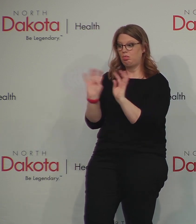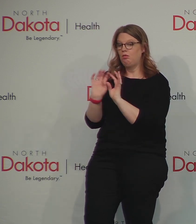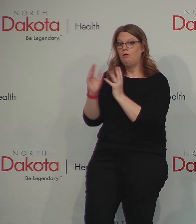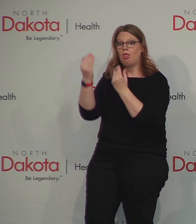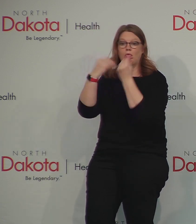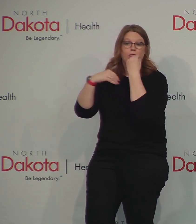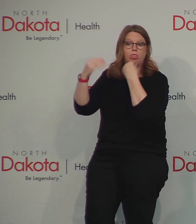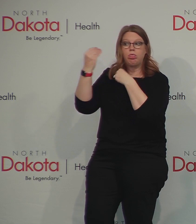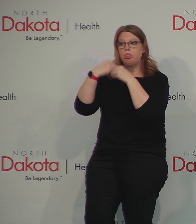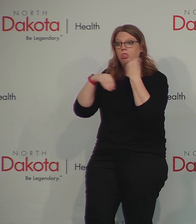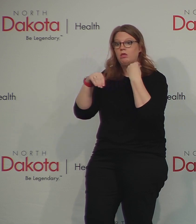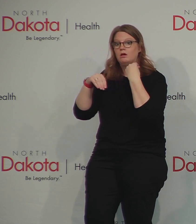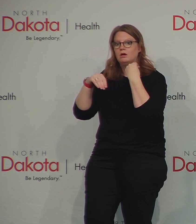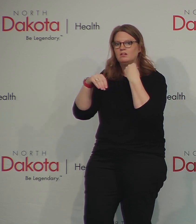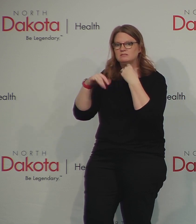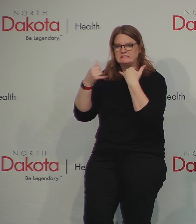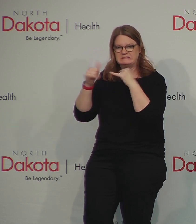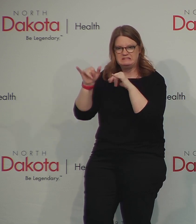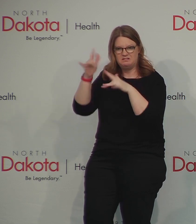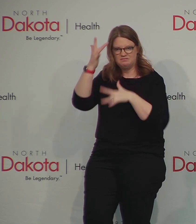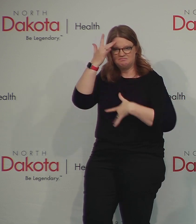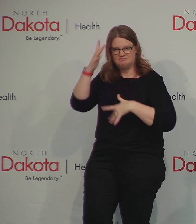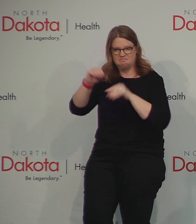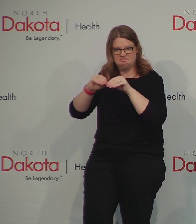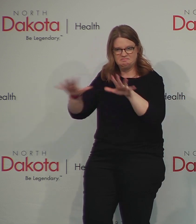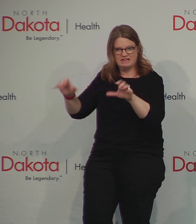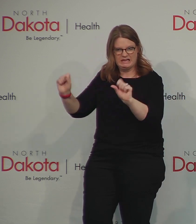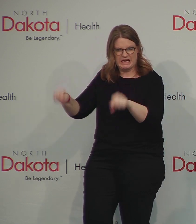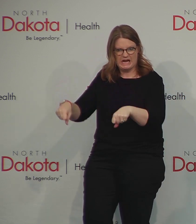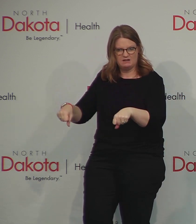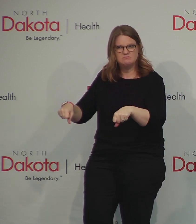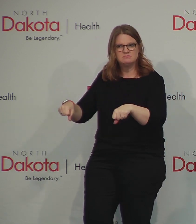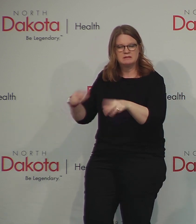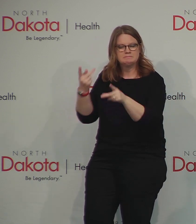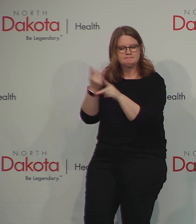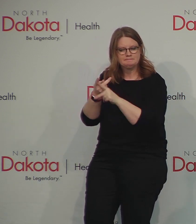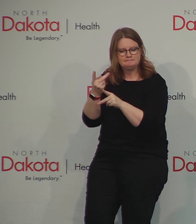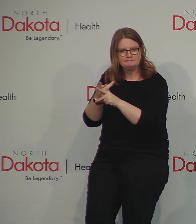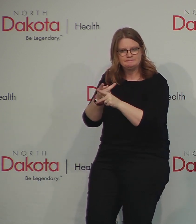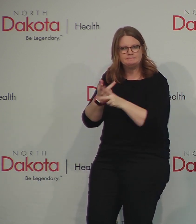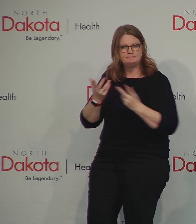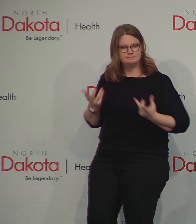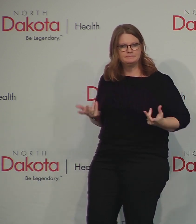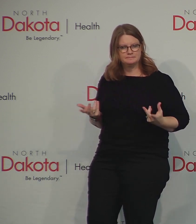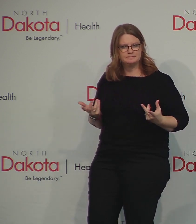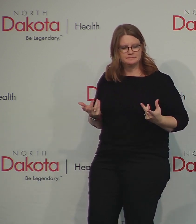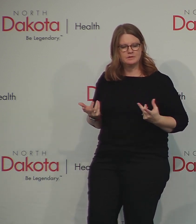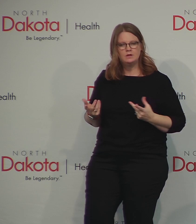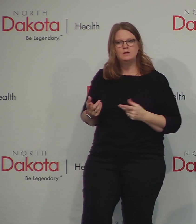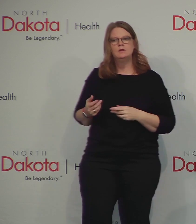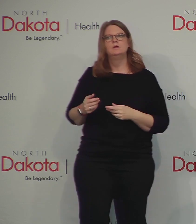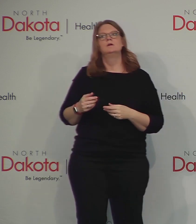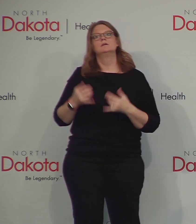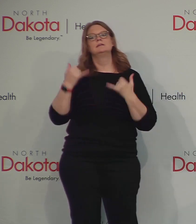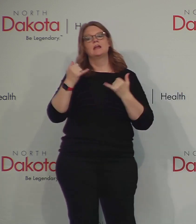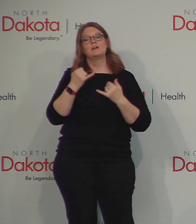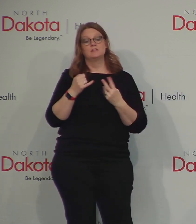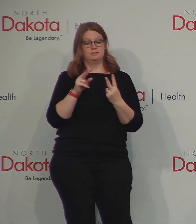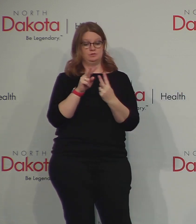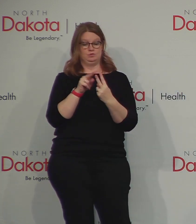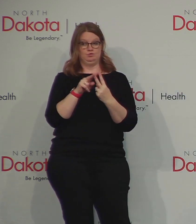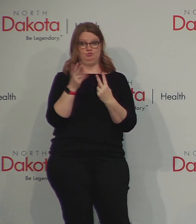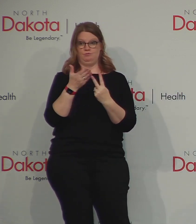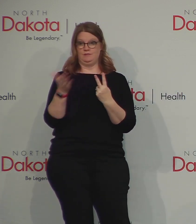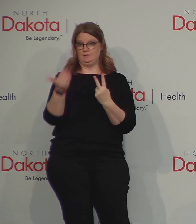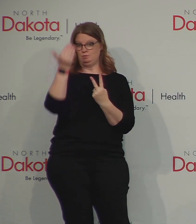with family members as easily as it can at some other place like a work or in public. But there's two things that we know